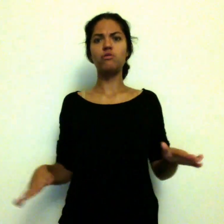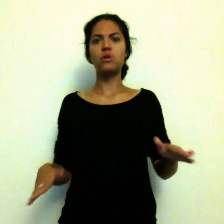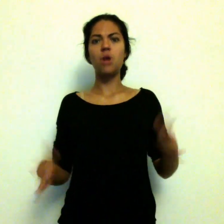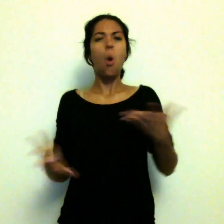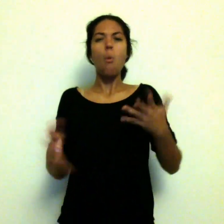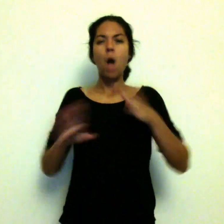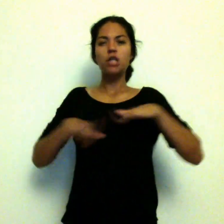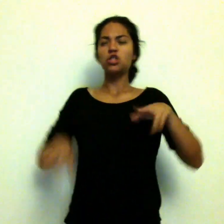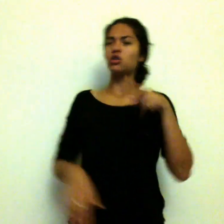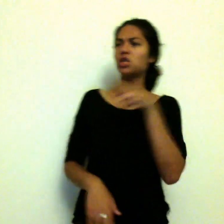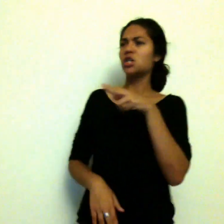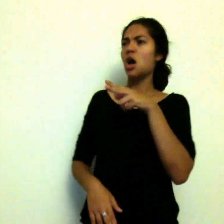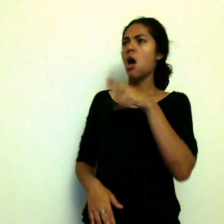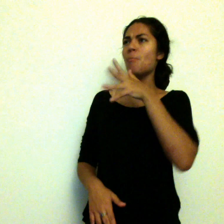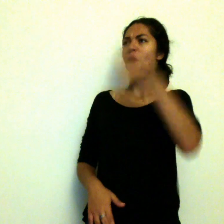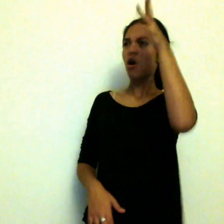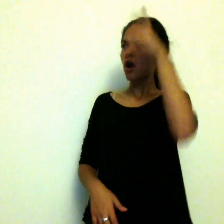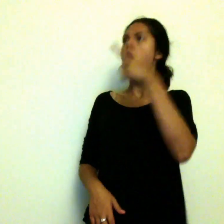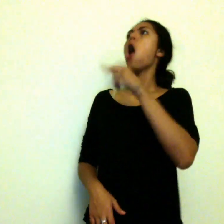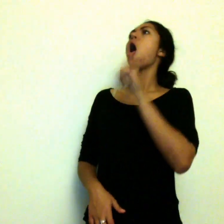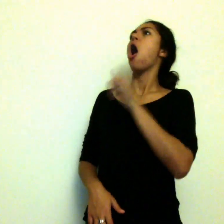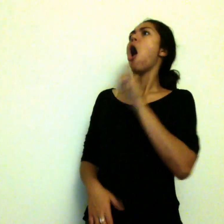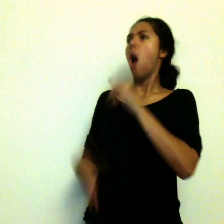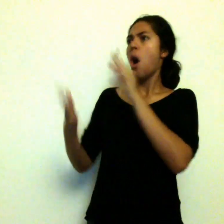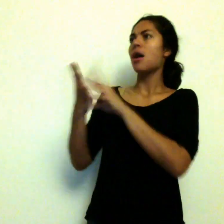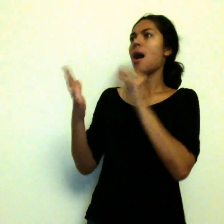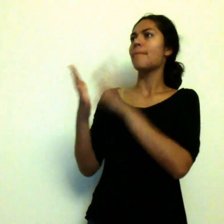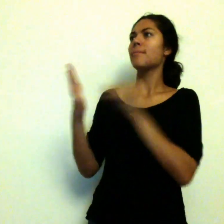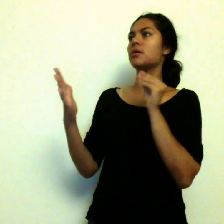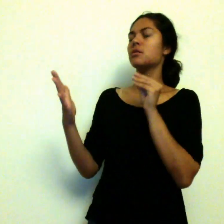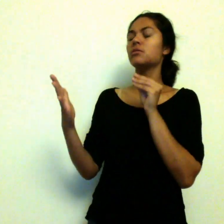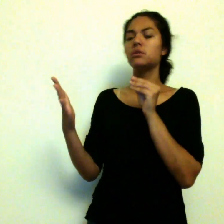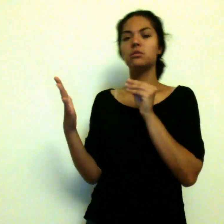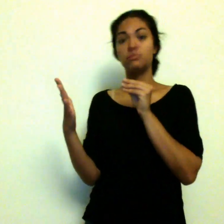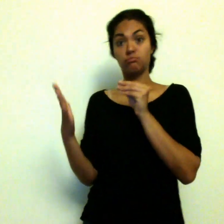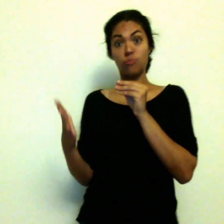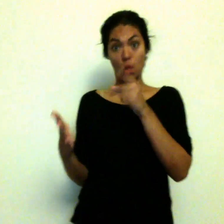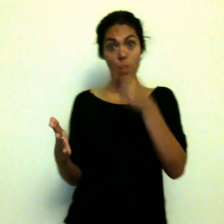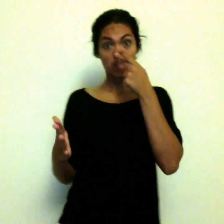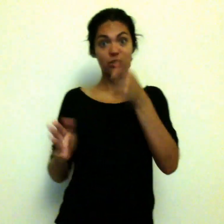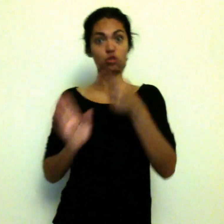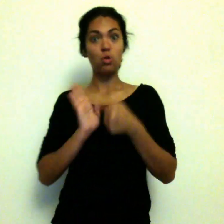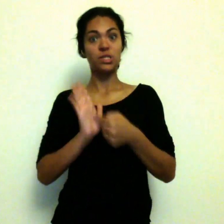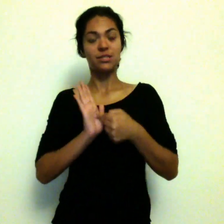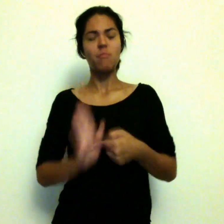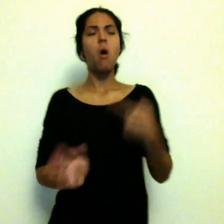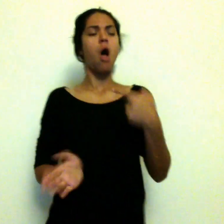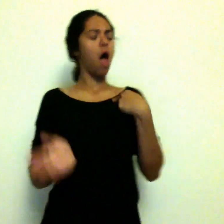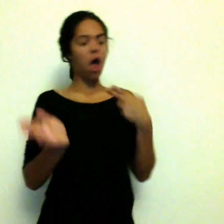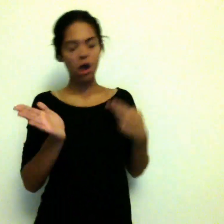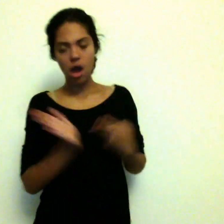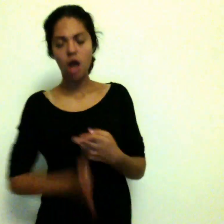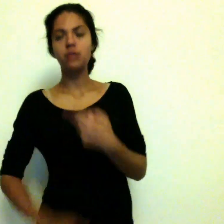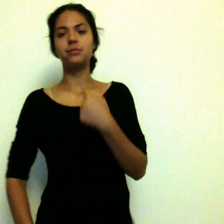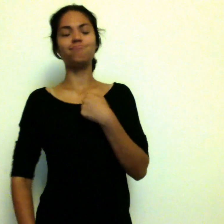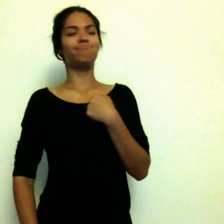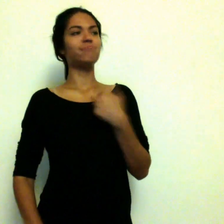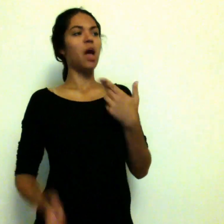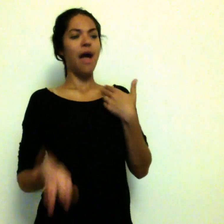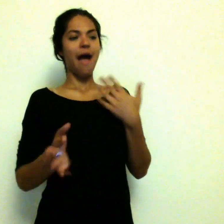Are they seeing in you a life of honesty? Are they seeing in you a life of faithfulness? A life of integrity?